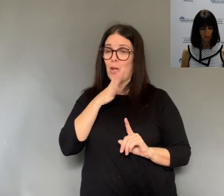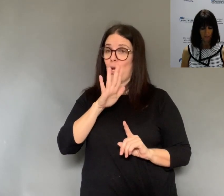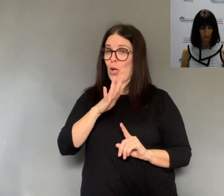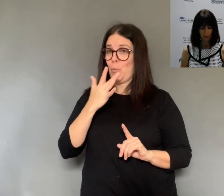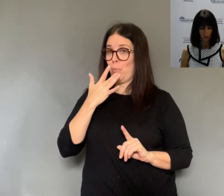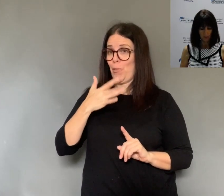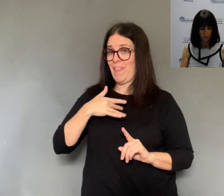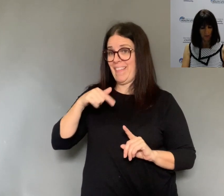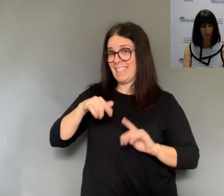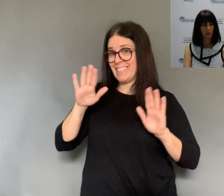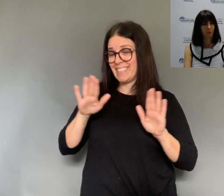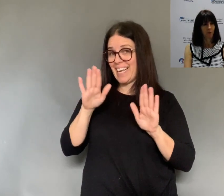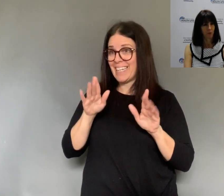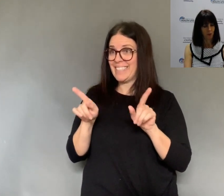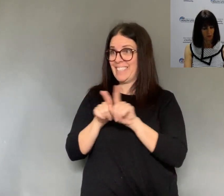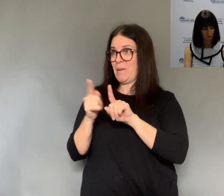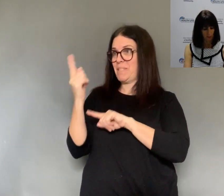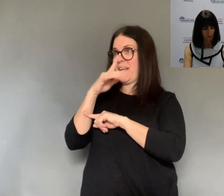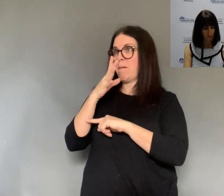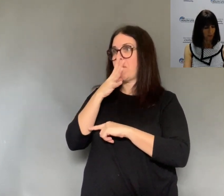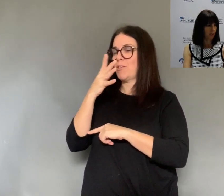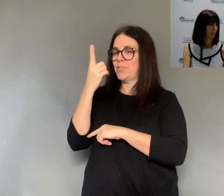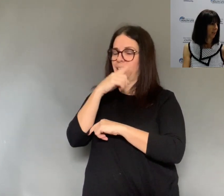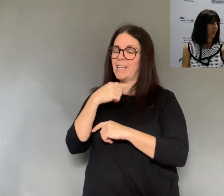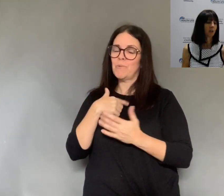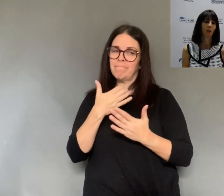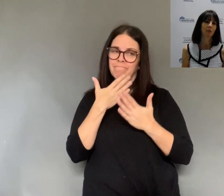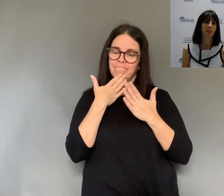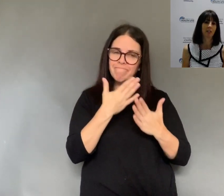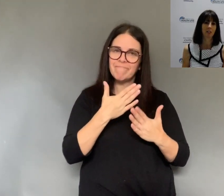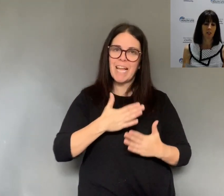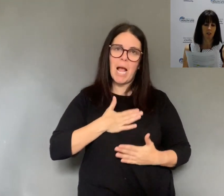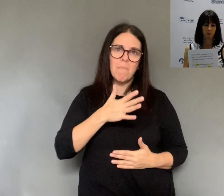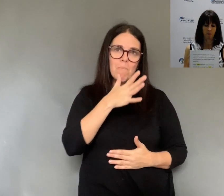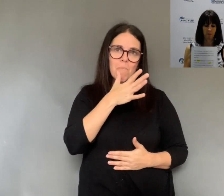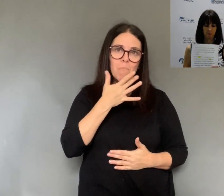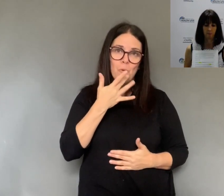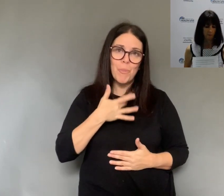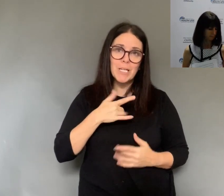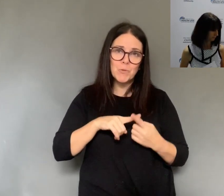our Medical Officer of Health, for further updates regarding COVID-19.